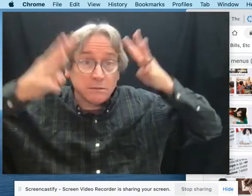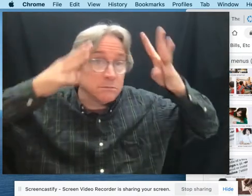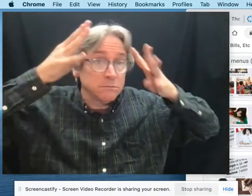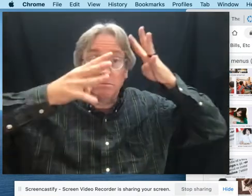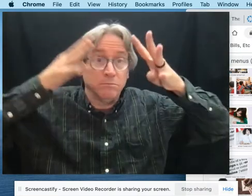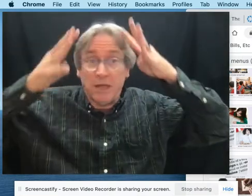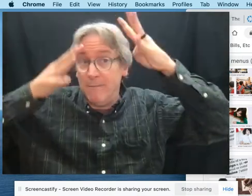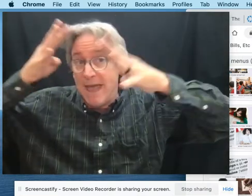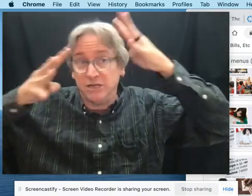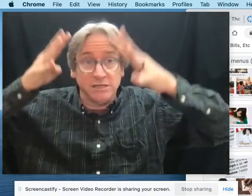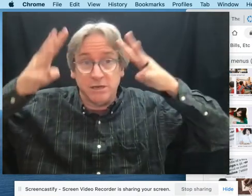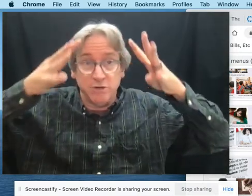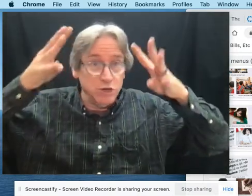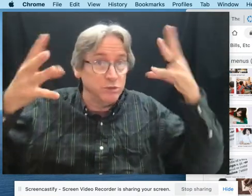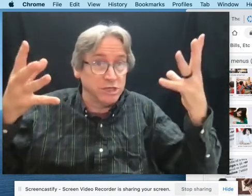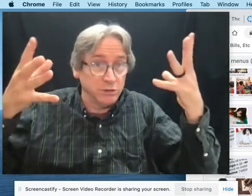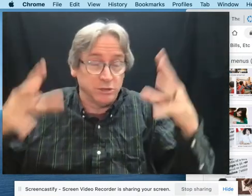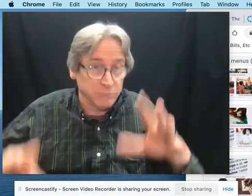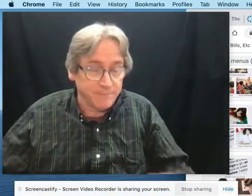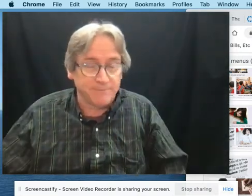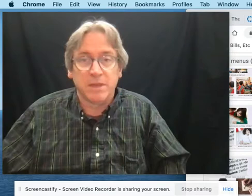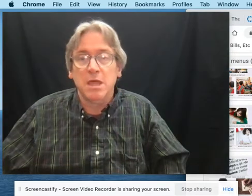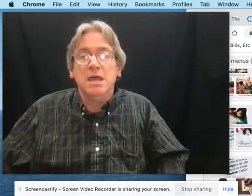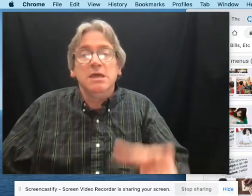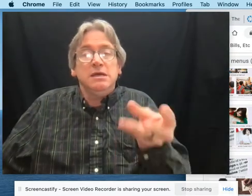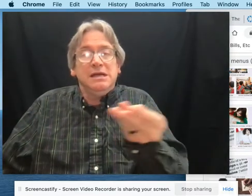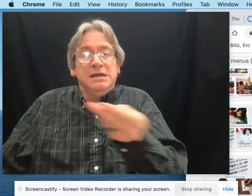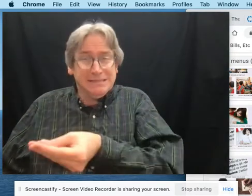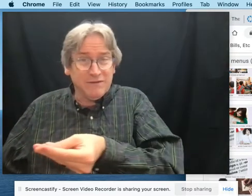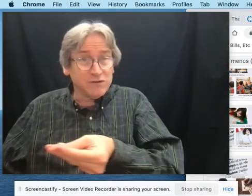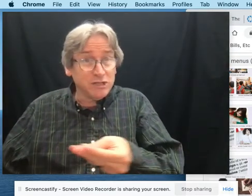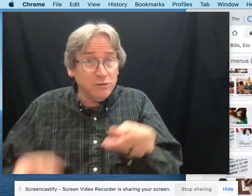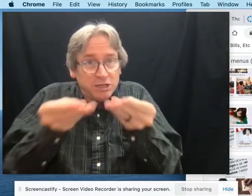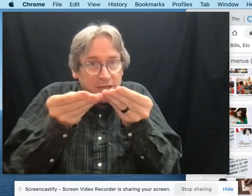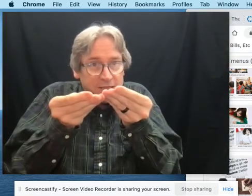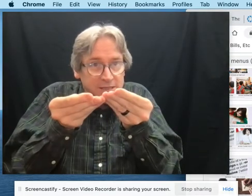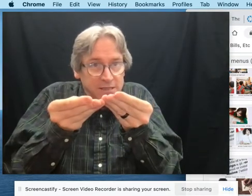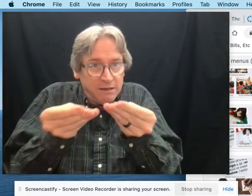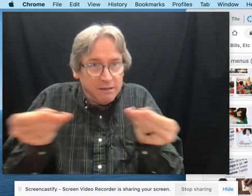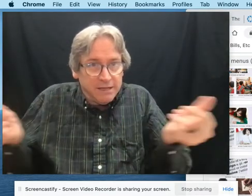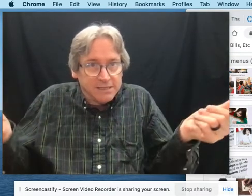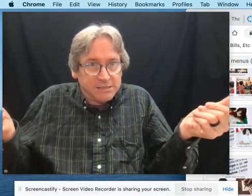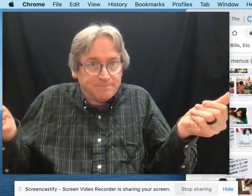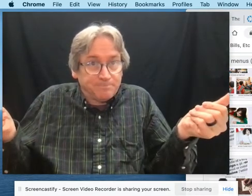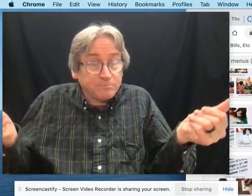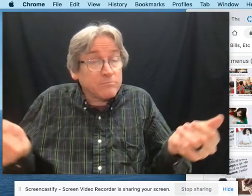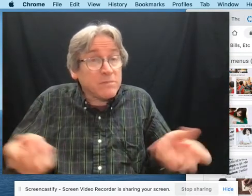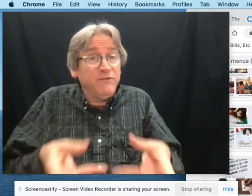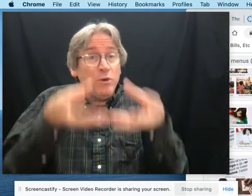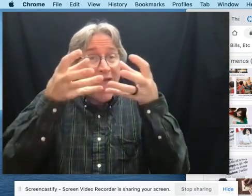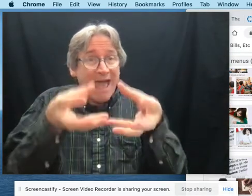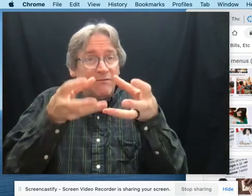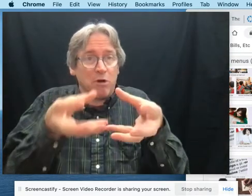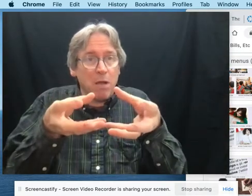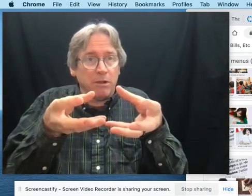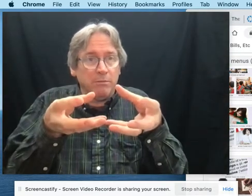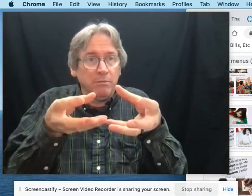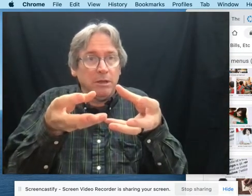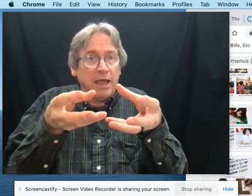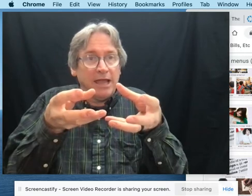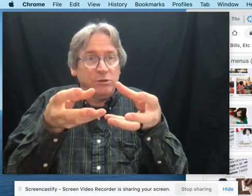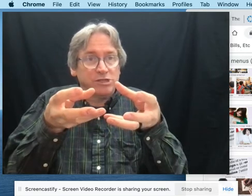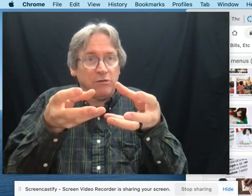create, imagine some new solution, right? Sign for solution is this. If you have a